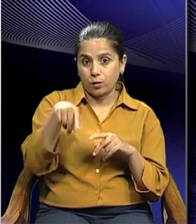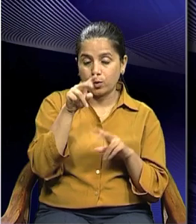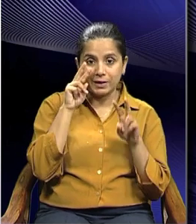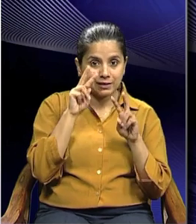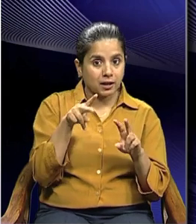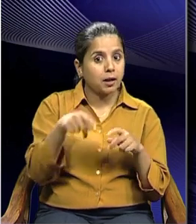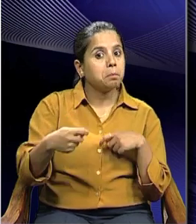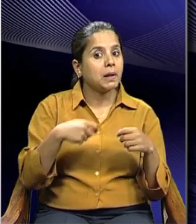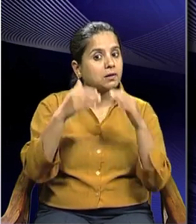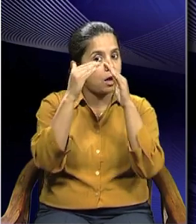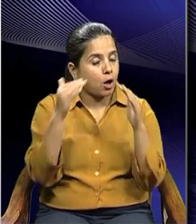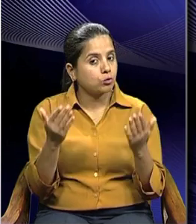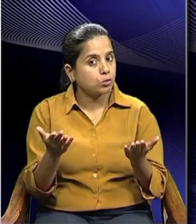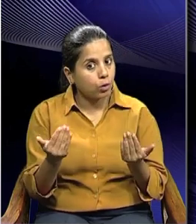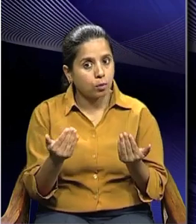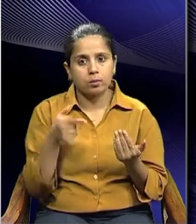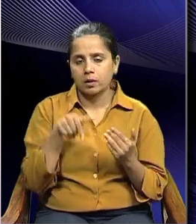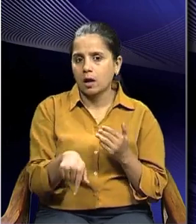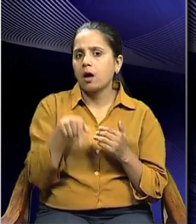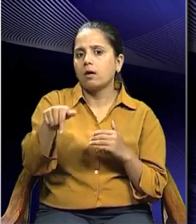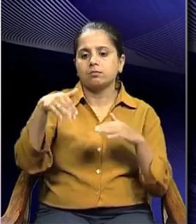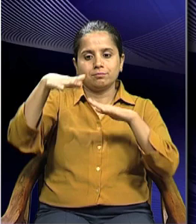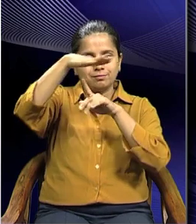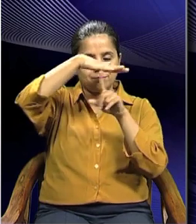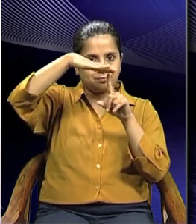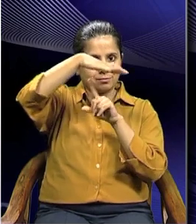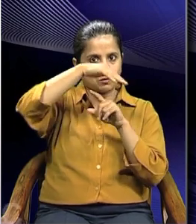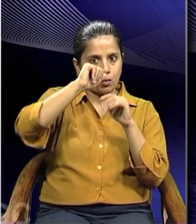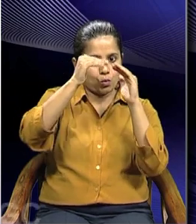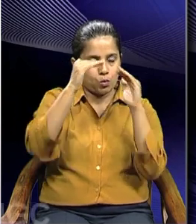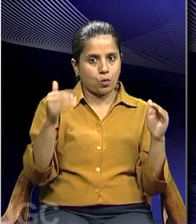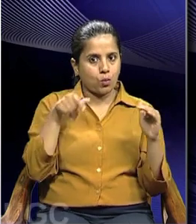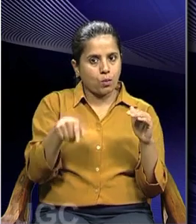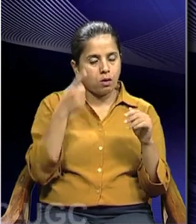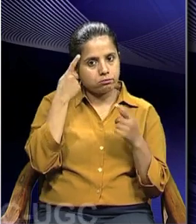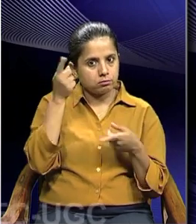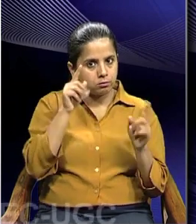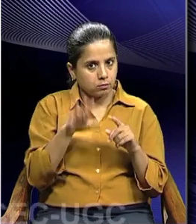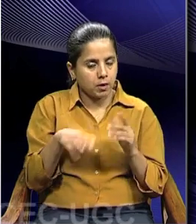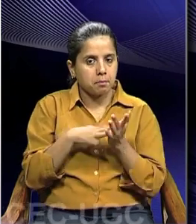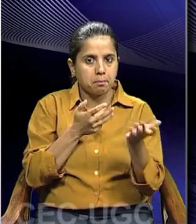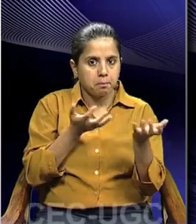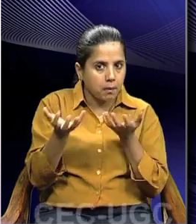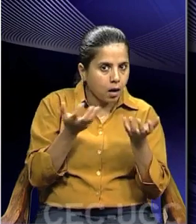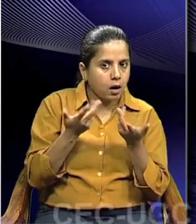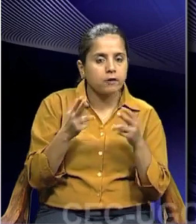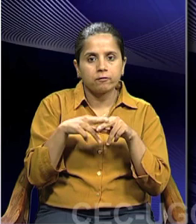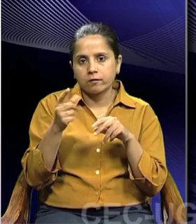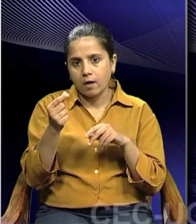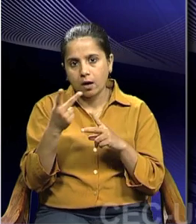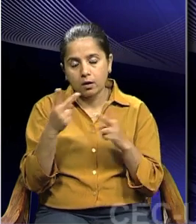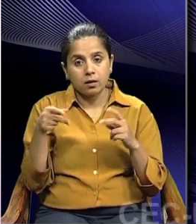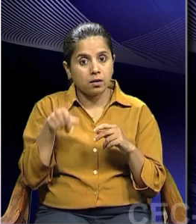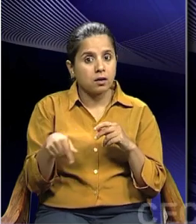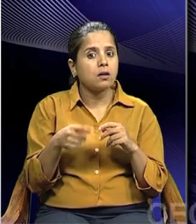as a business house, so here the roof of the house is constituted by strategy, marketing and finance. So